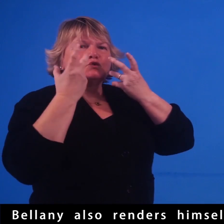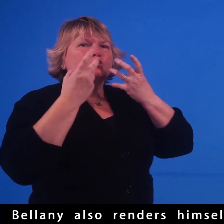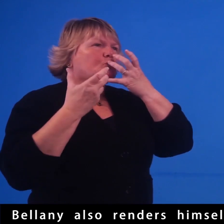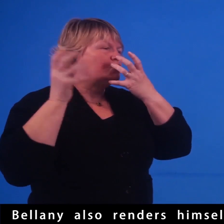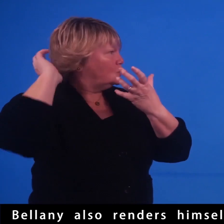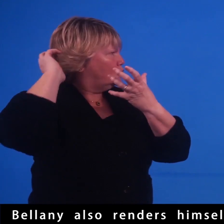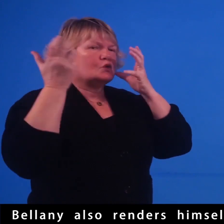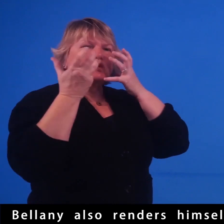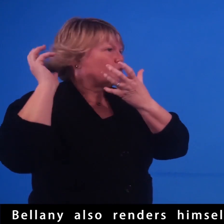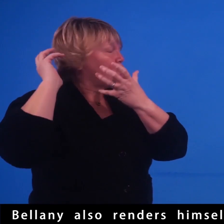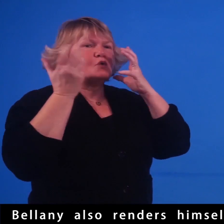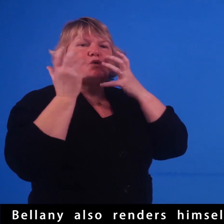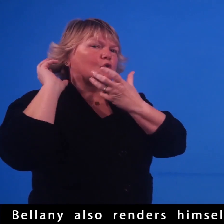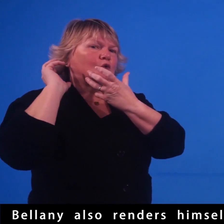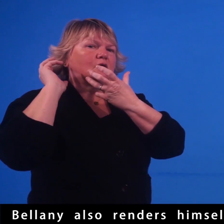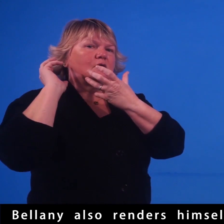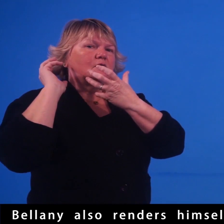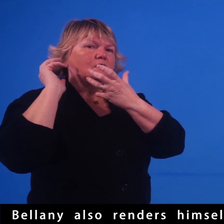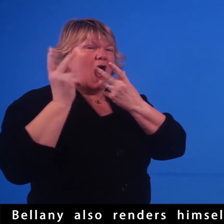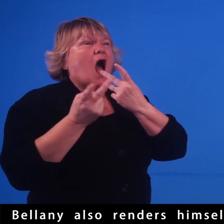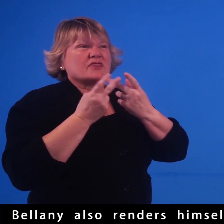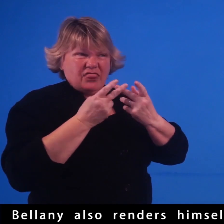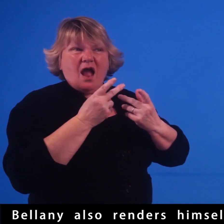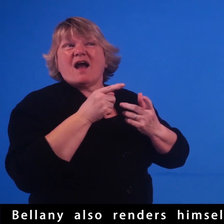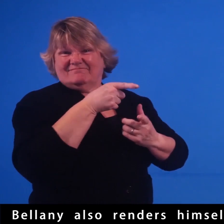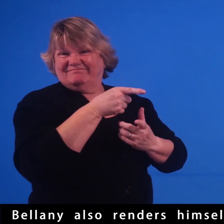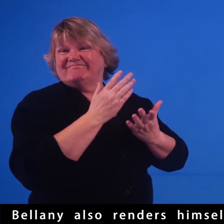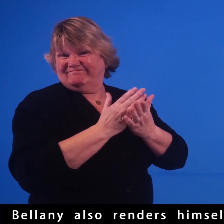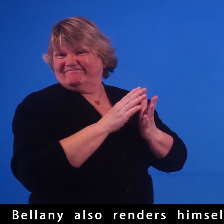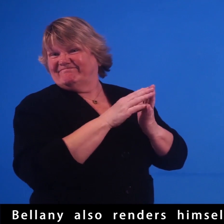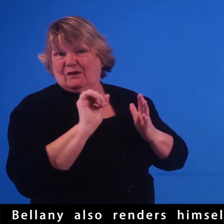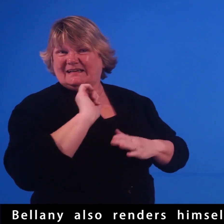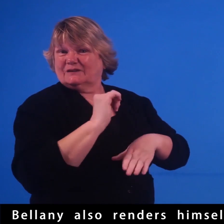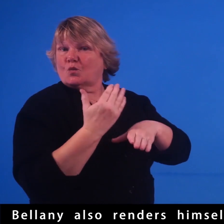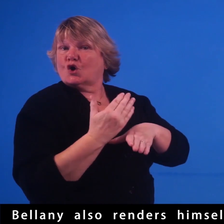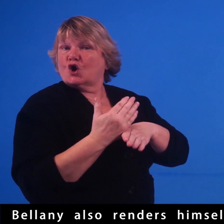head, another symbolic facet of his work at this time,